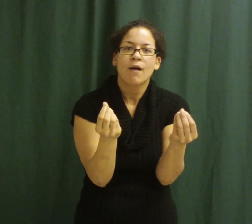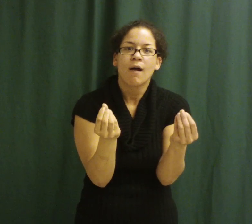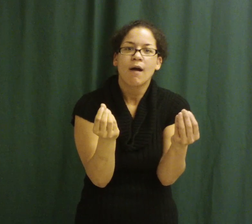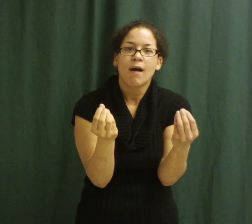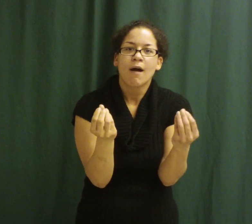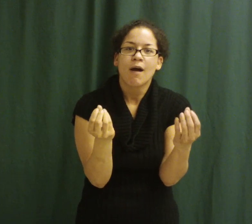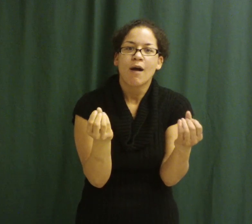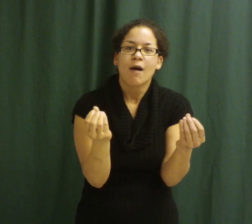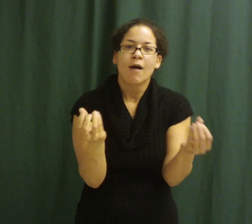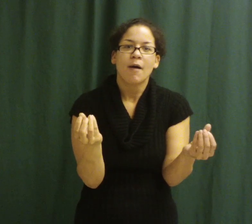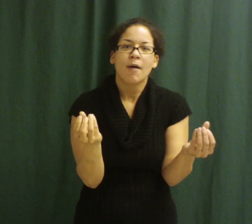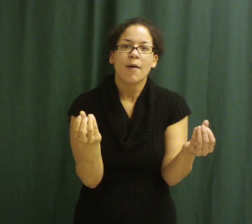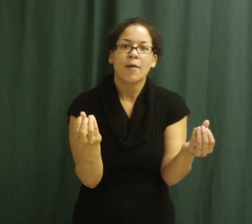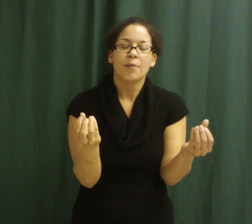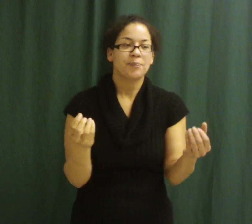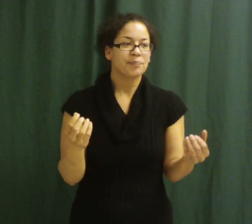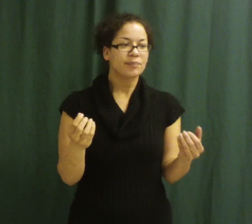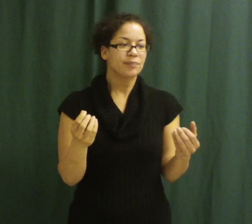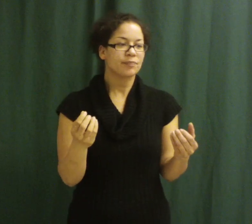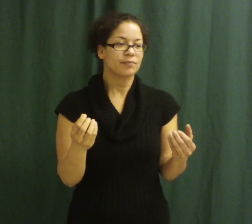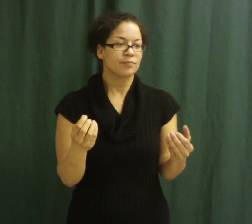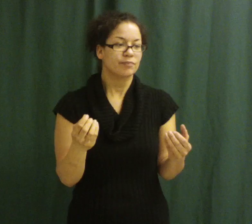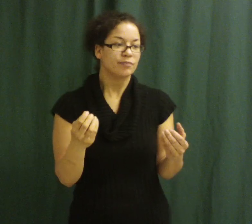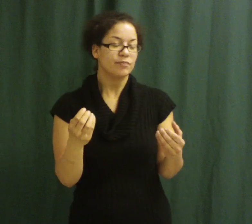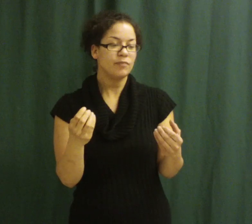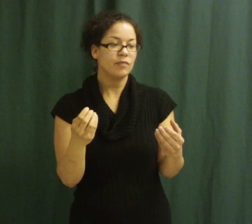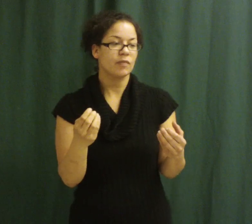creates a strong pull of gravity.